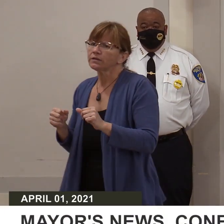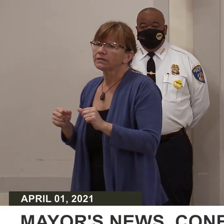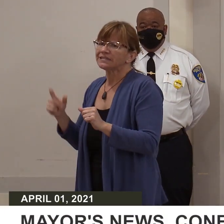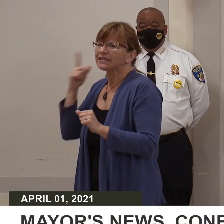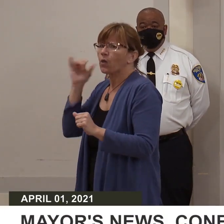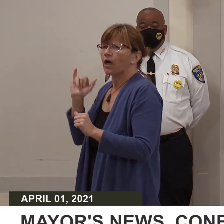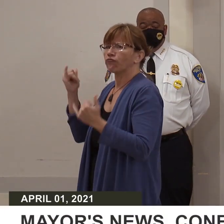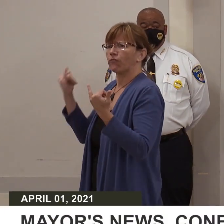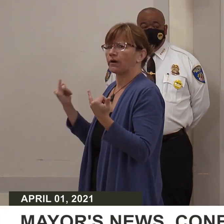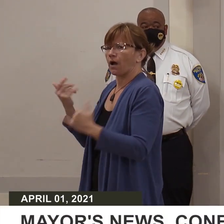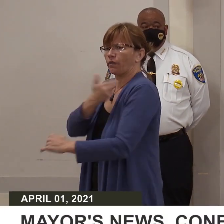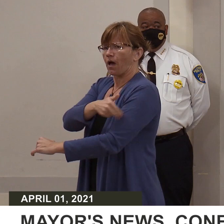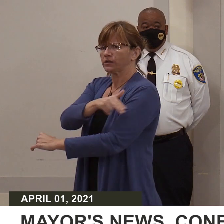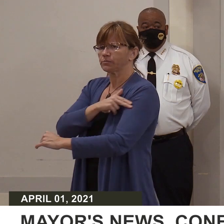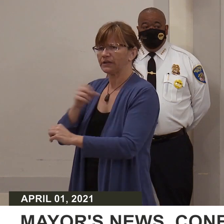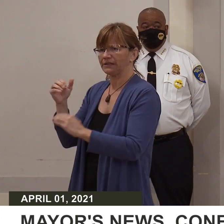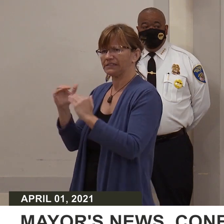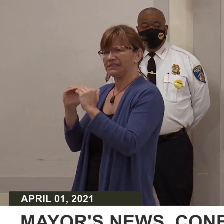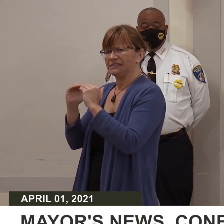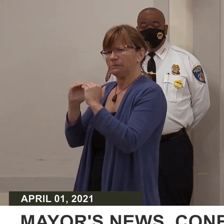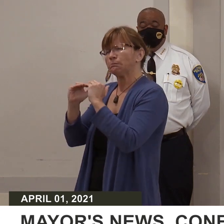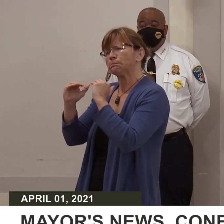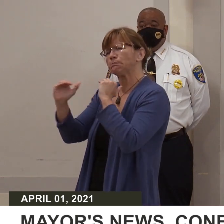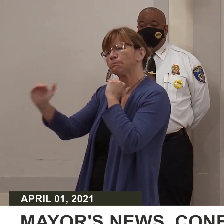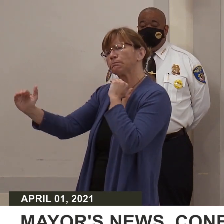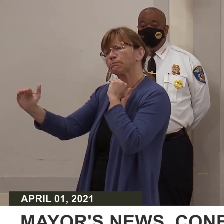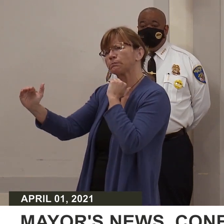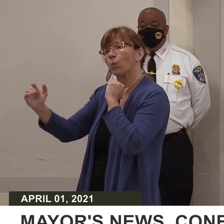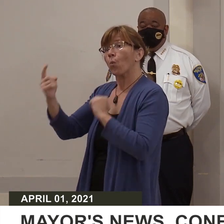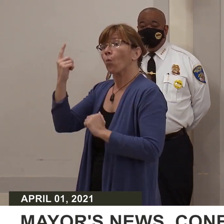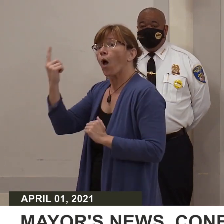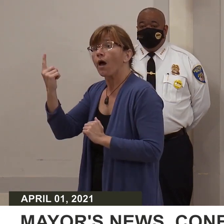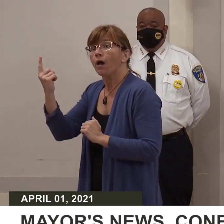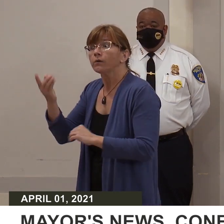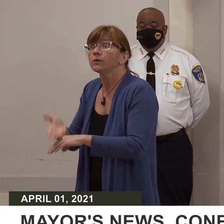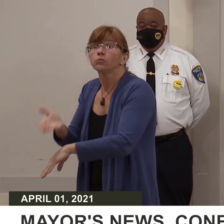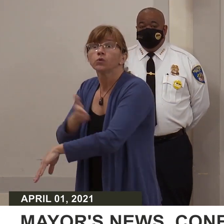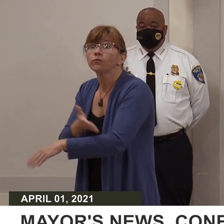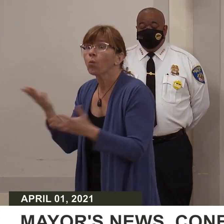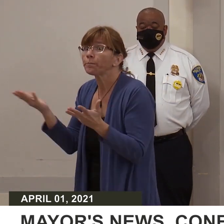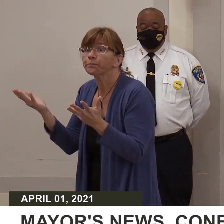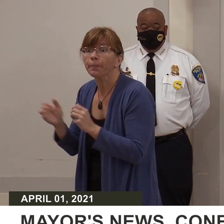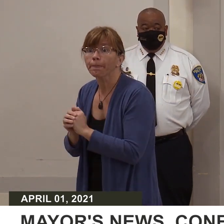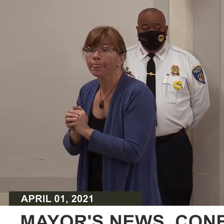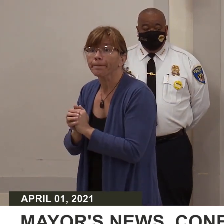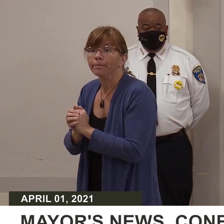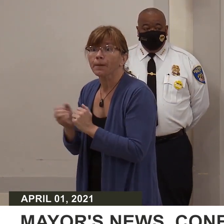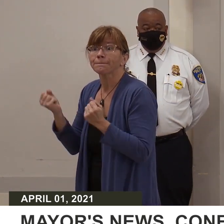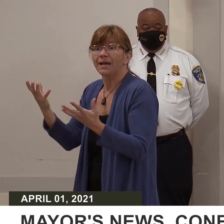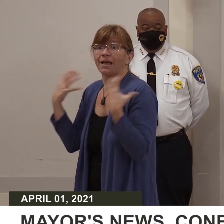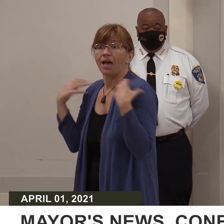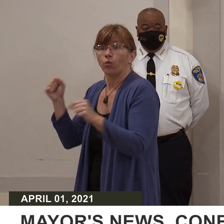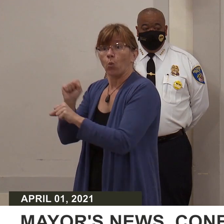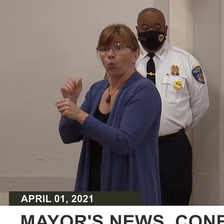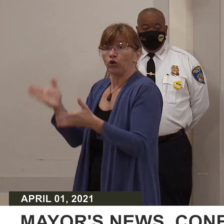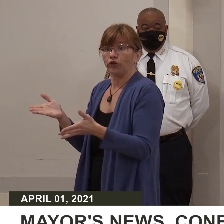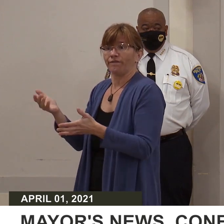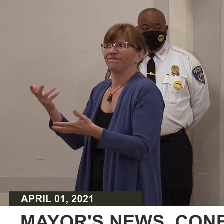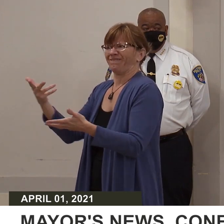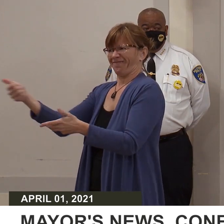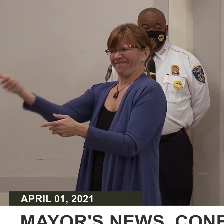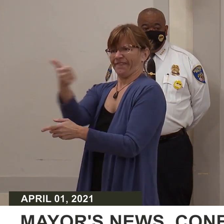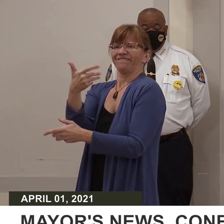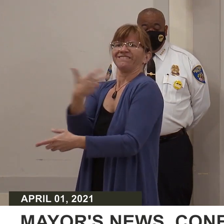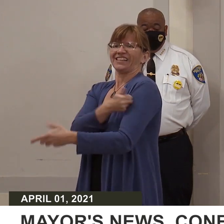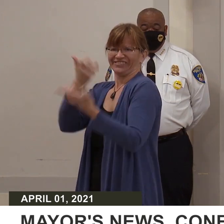right? So we're seeing this increase. The one thing that has improved is because many health workers are vaccinated, there has been less call out. So